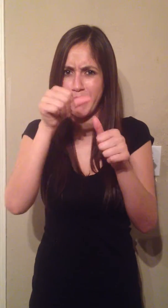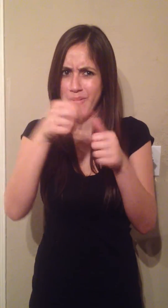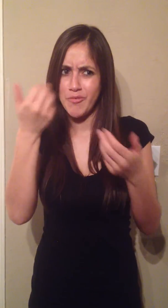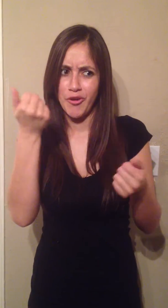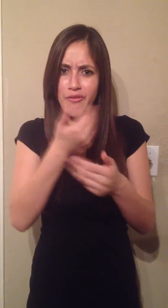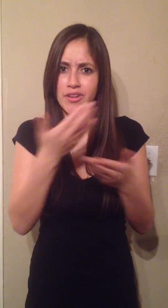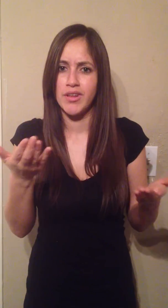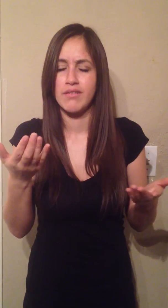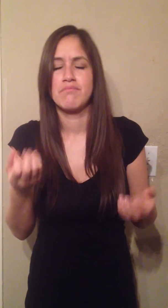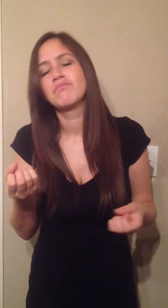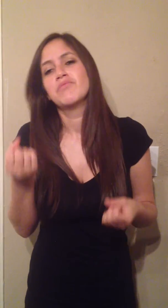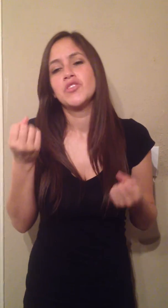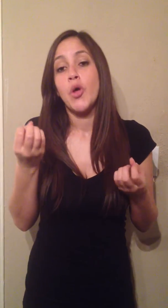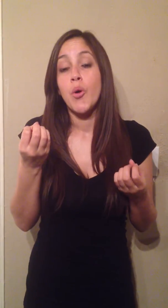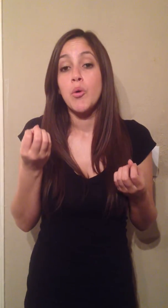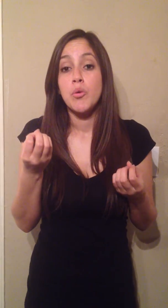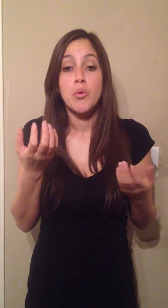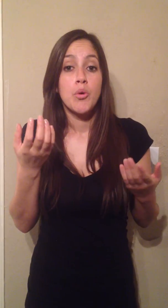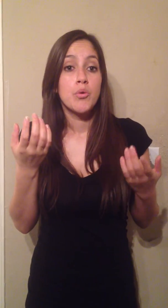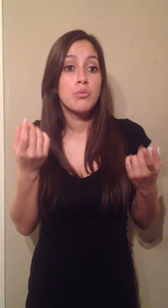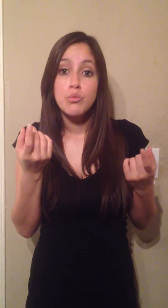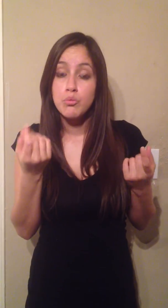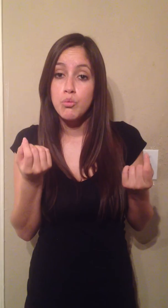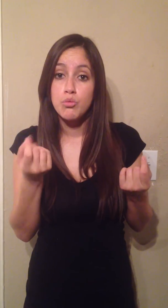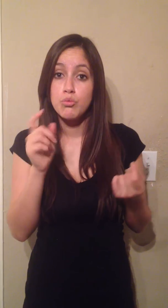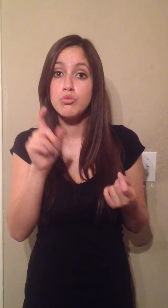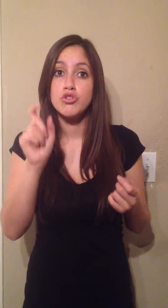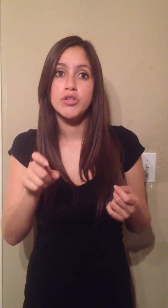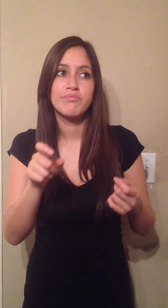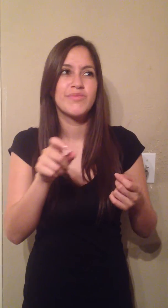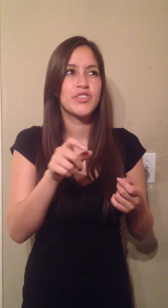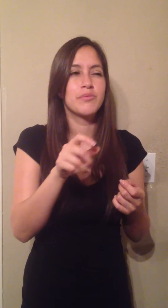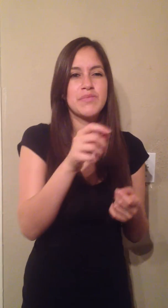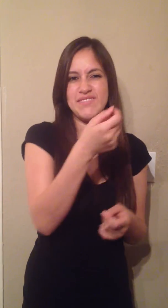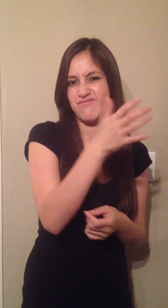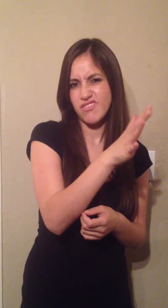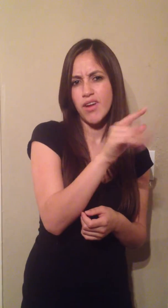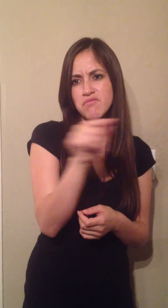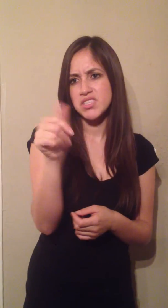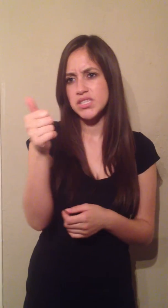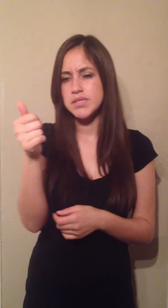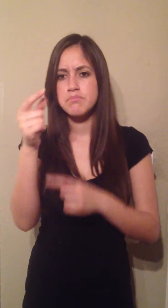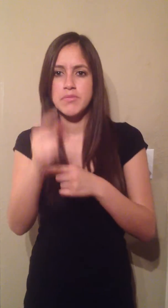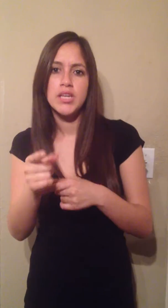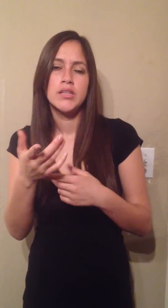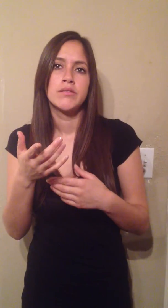were to spend 5 to 10 minutes before class, right before or earlier that morning or even the night